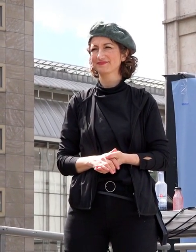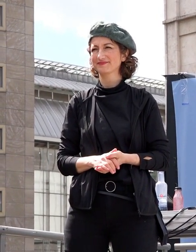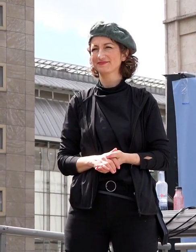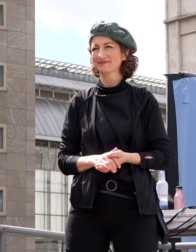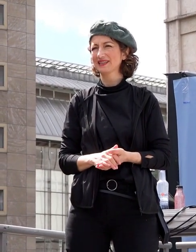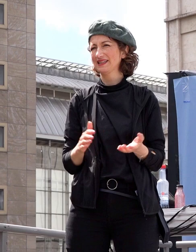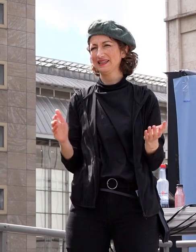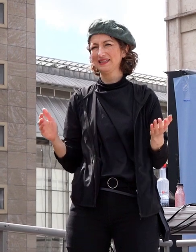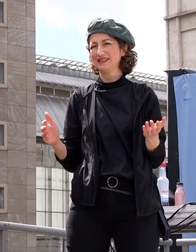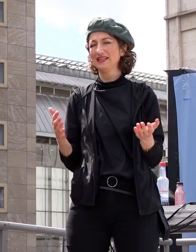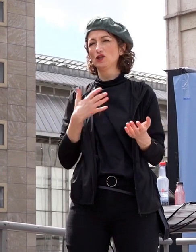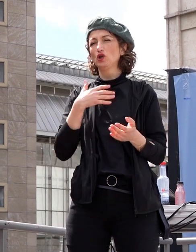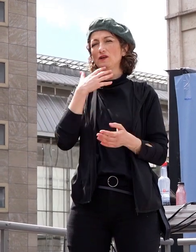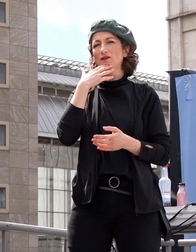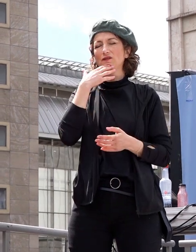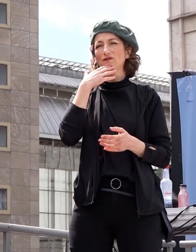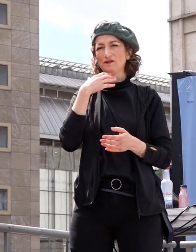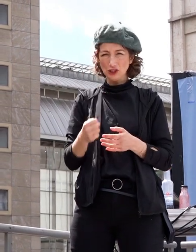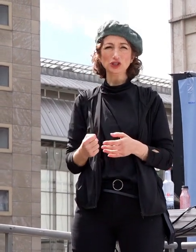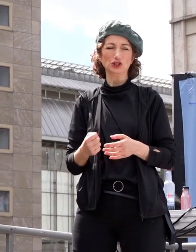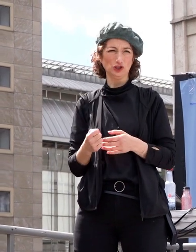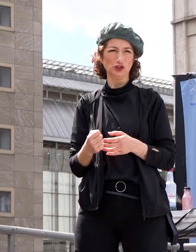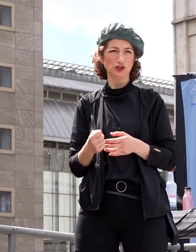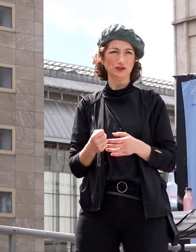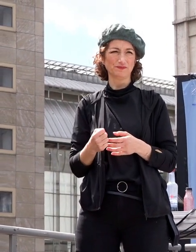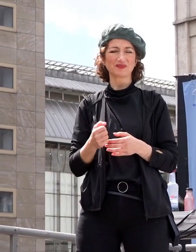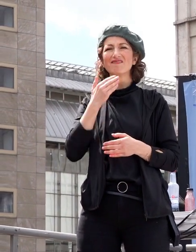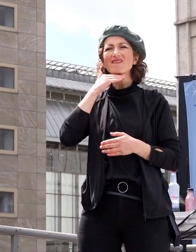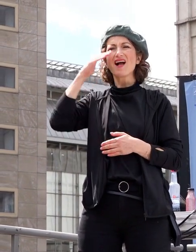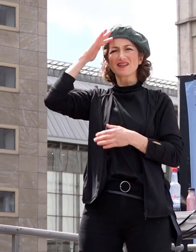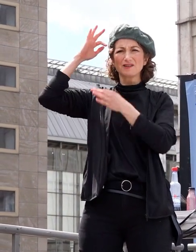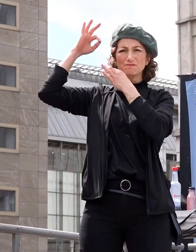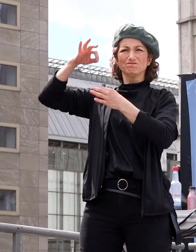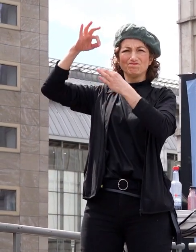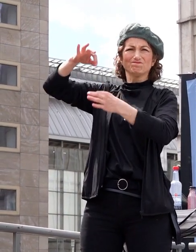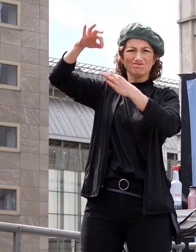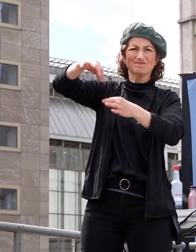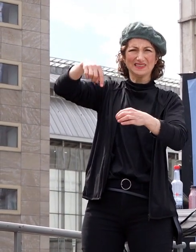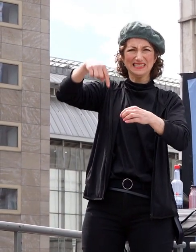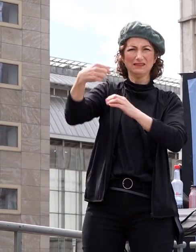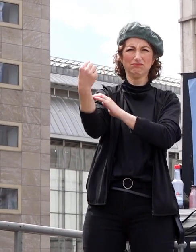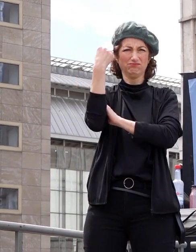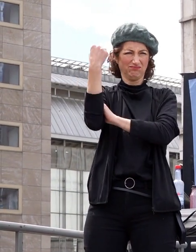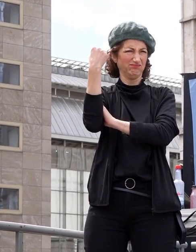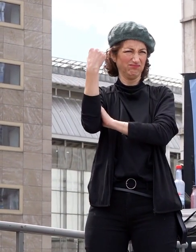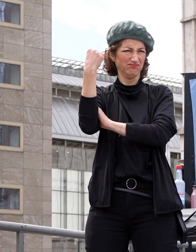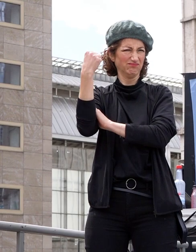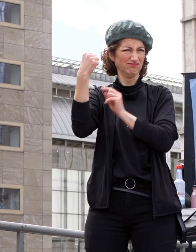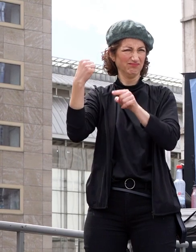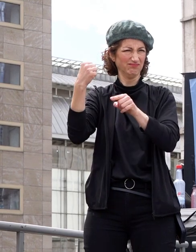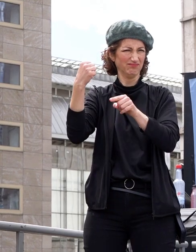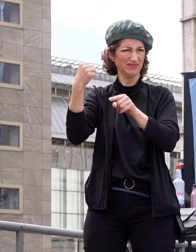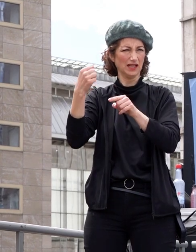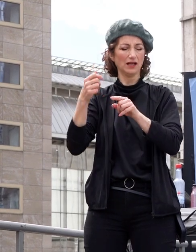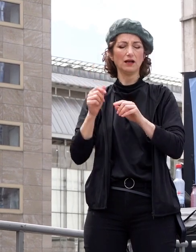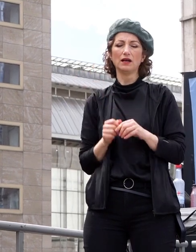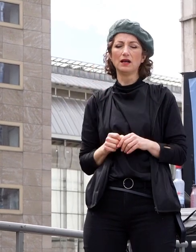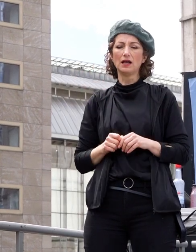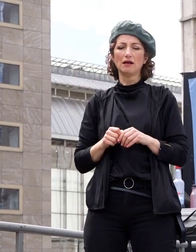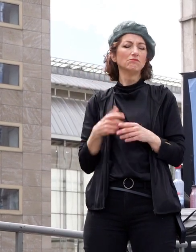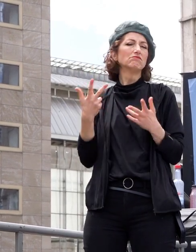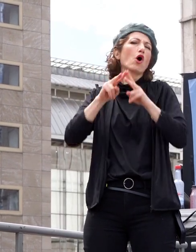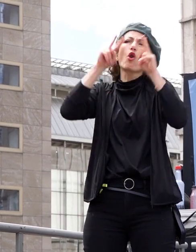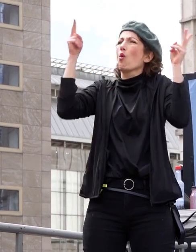I want to name the global systems of patriarchy and class exploitation.